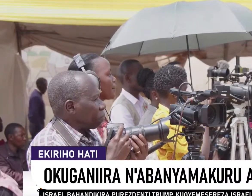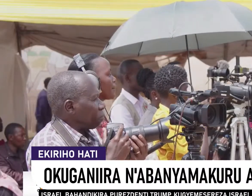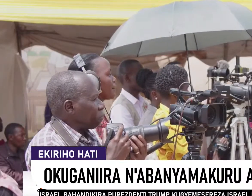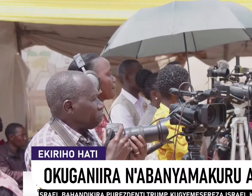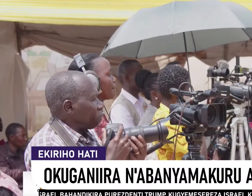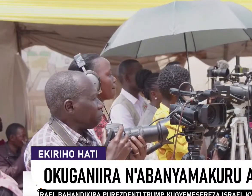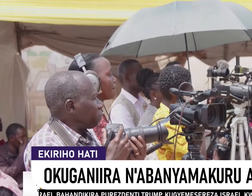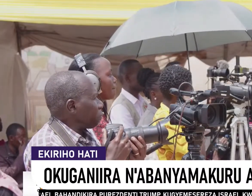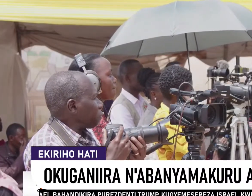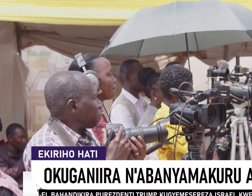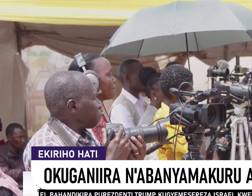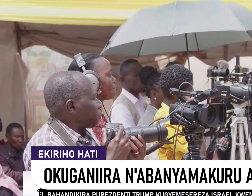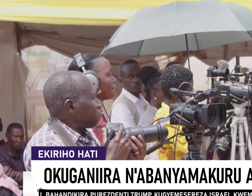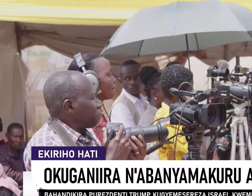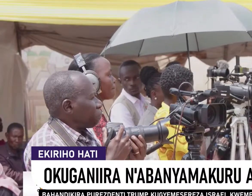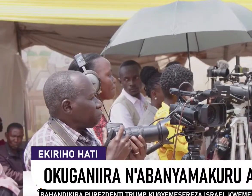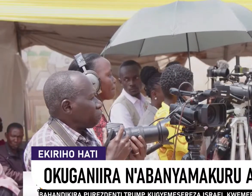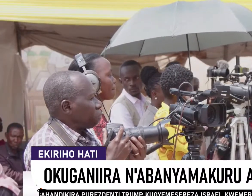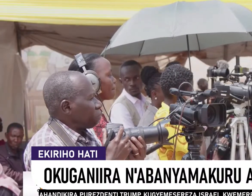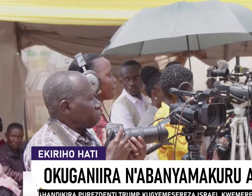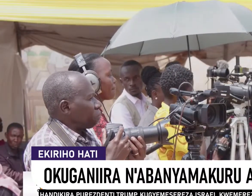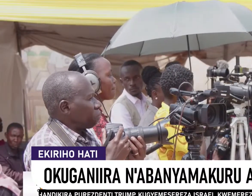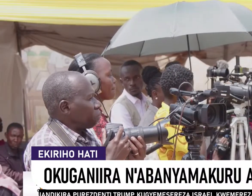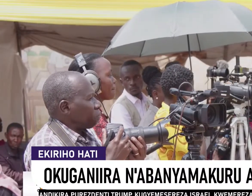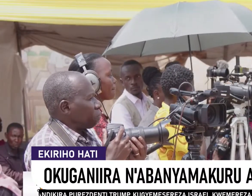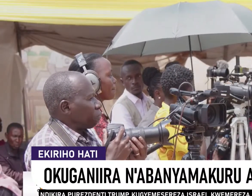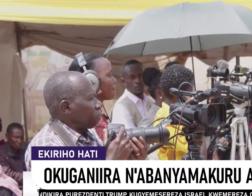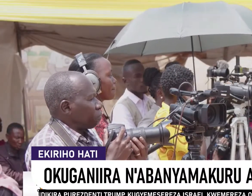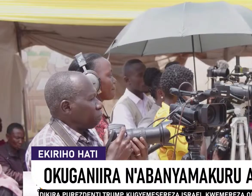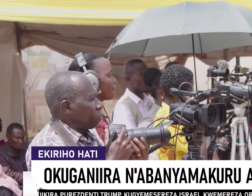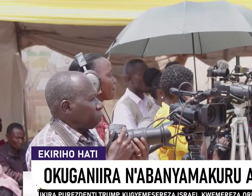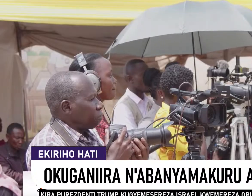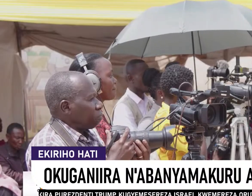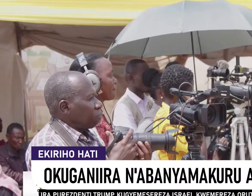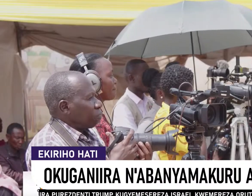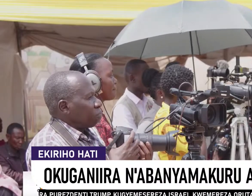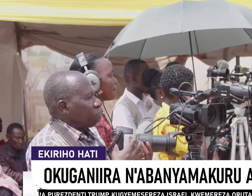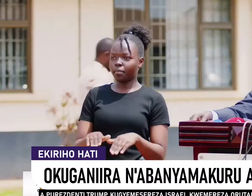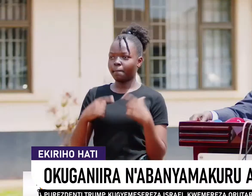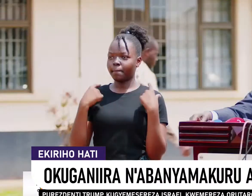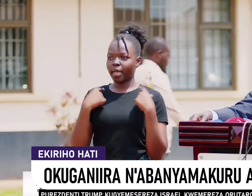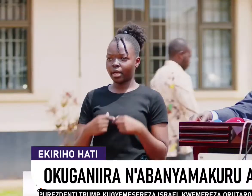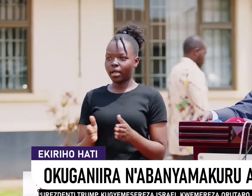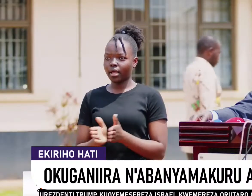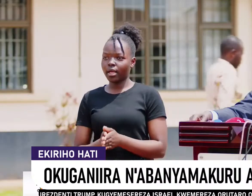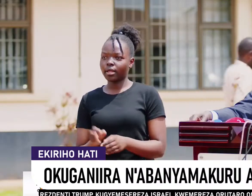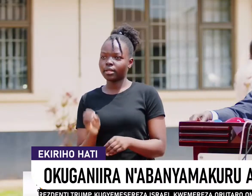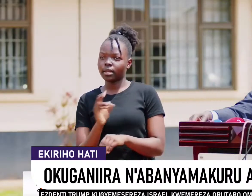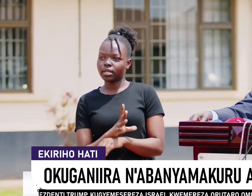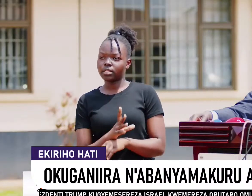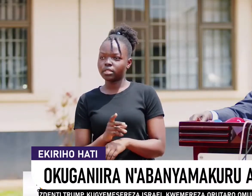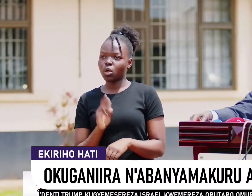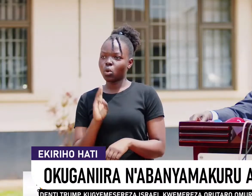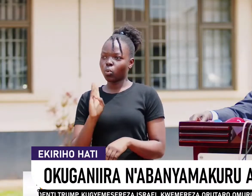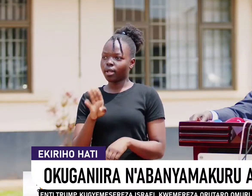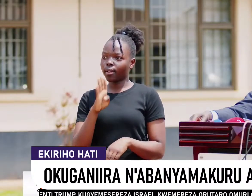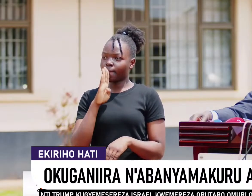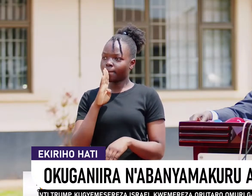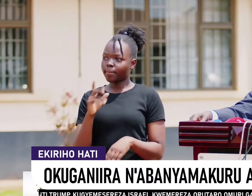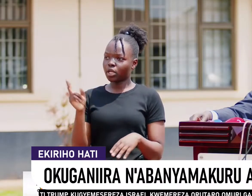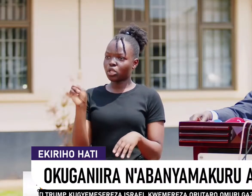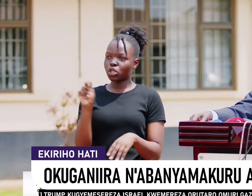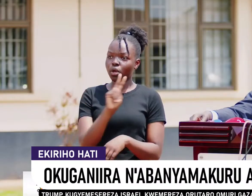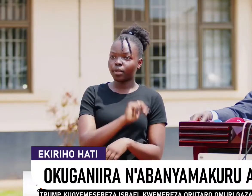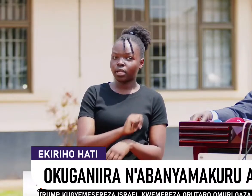chairperson oba lord mayor naba councillors ba district bajja kusunsulwamu nge okutandika